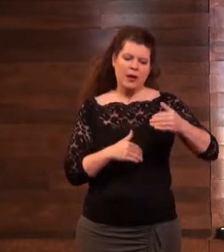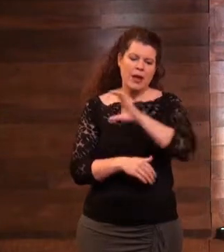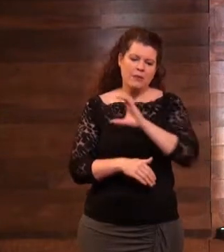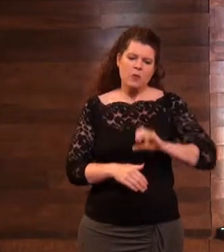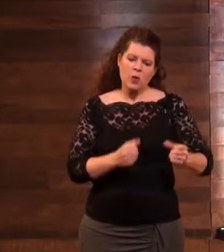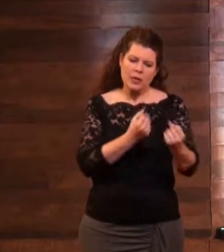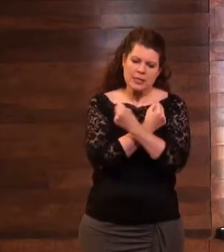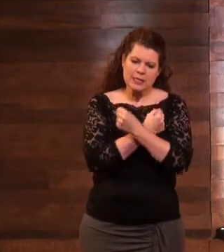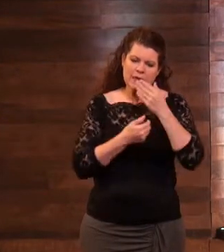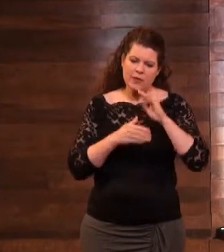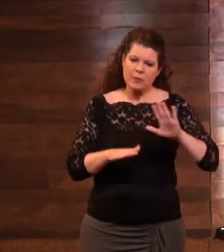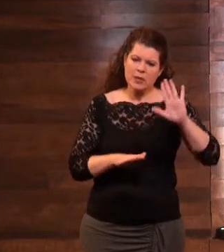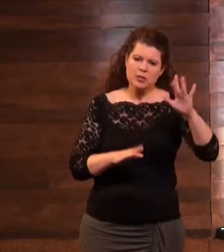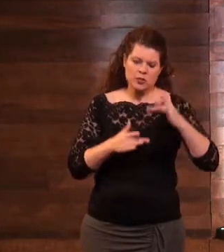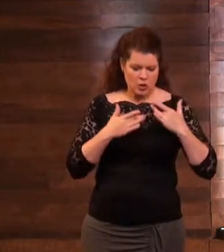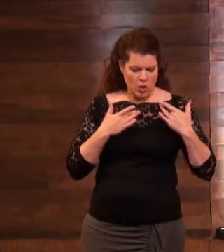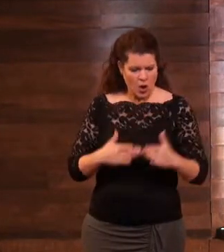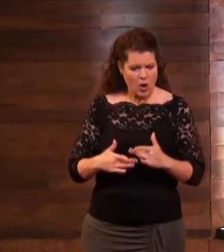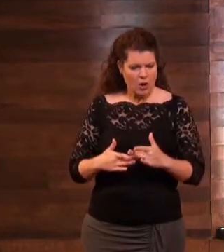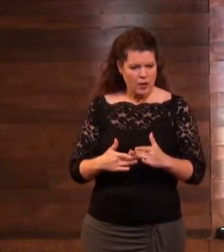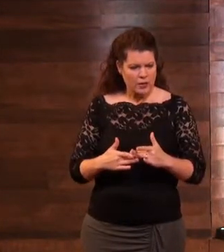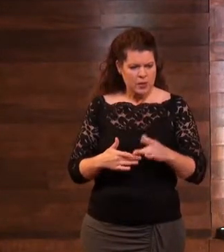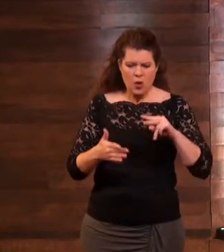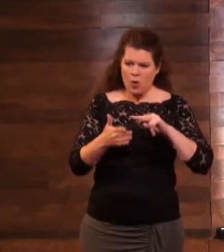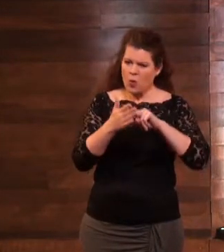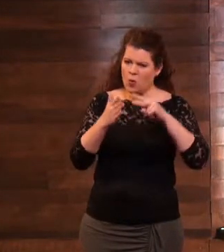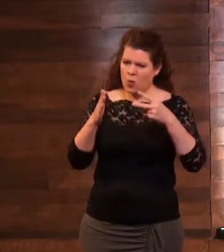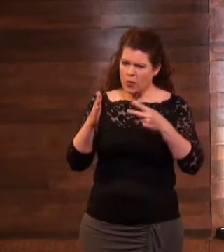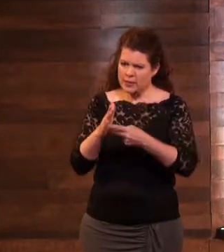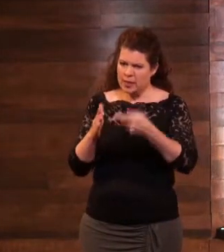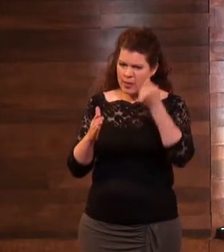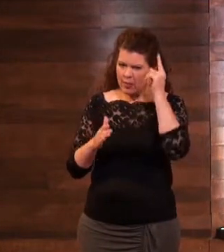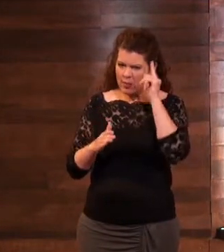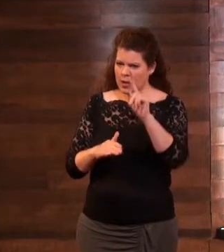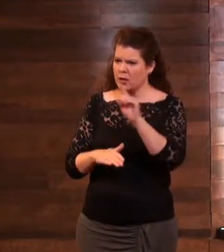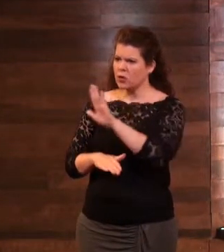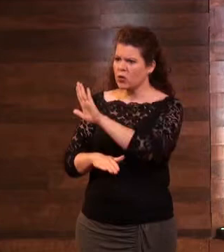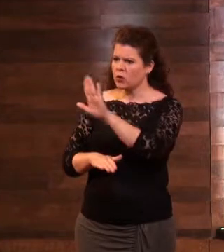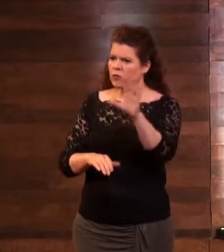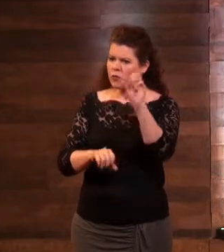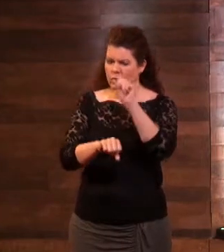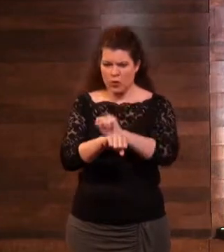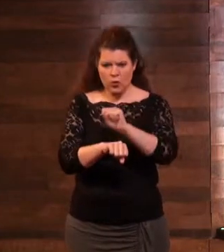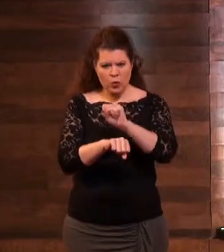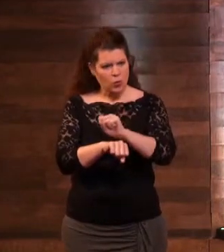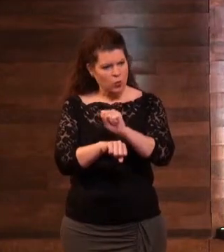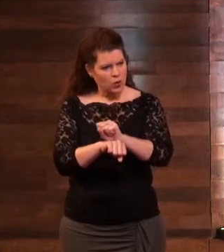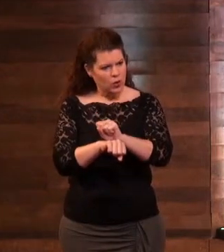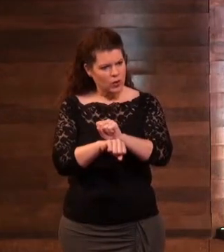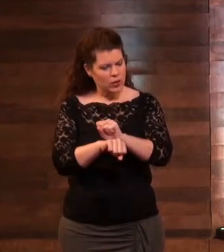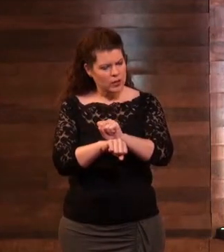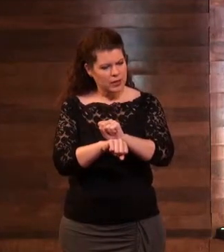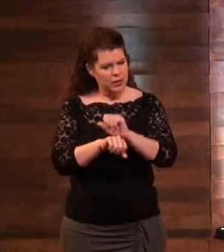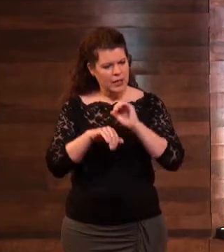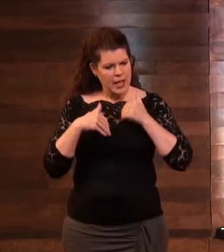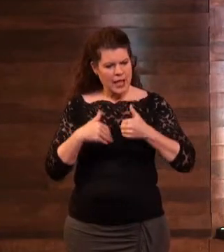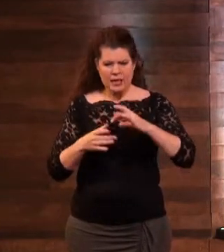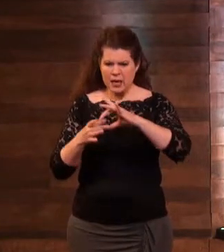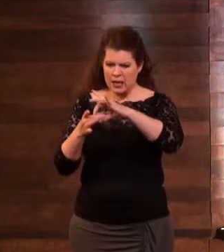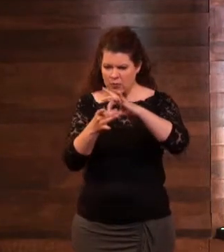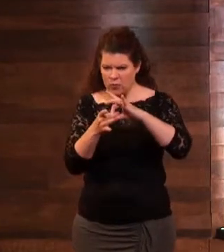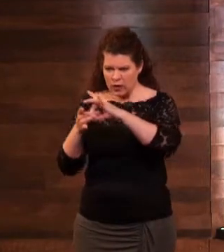ruling there, what does that translate to in the way you do your work? Or in the way you relate to your coworkers and your